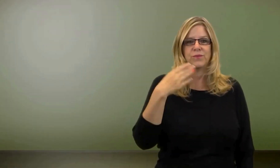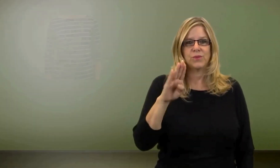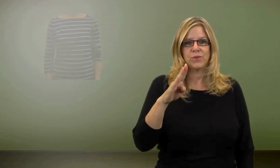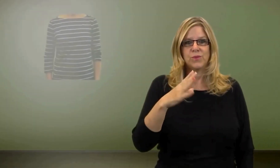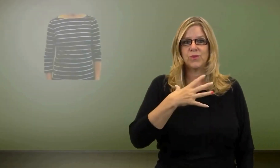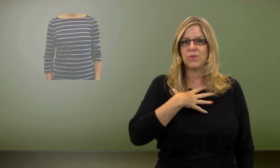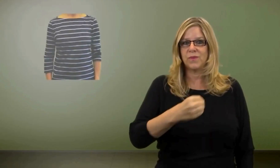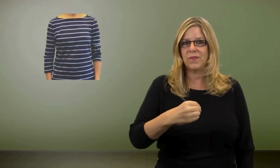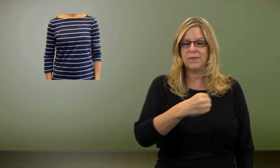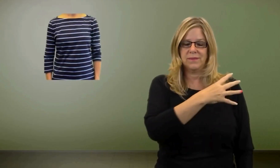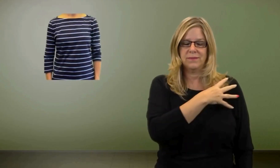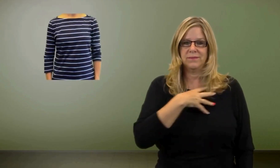The blue and white striped shirt.